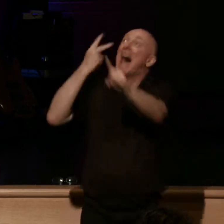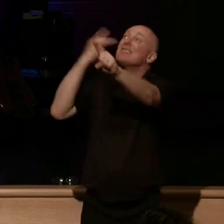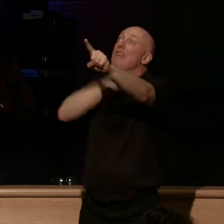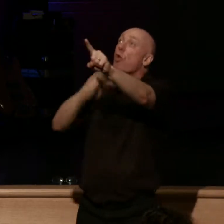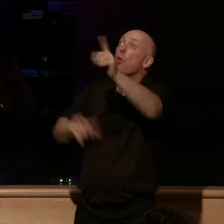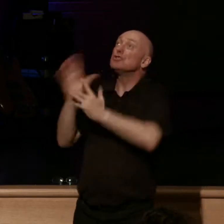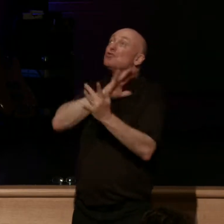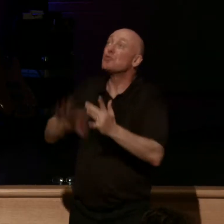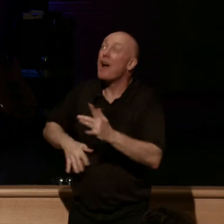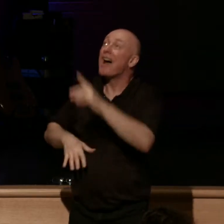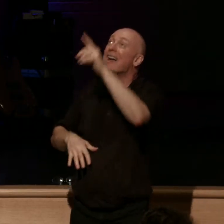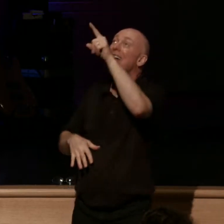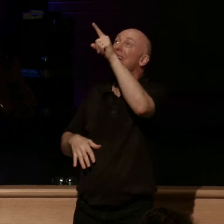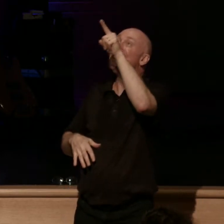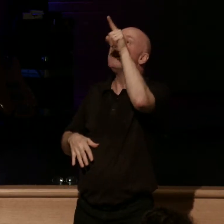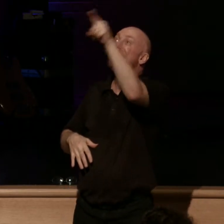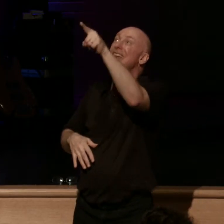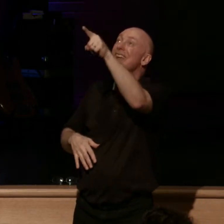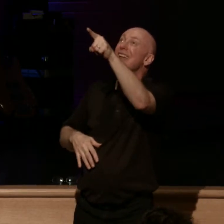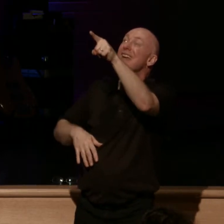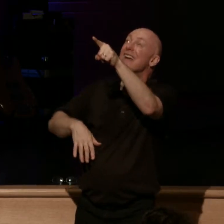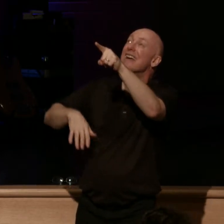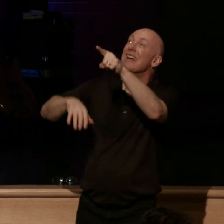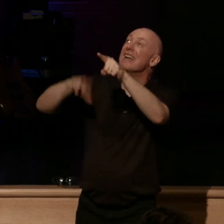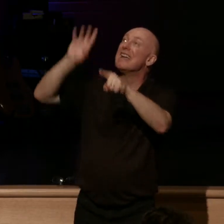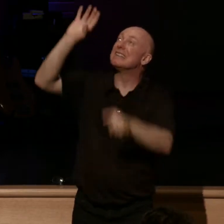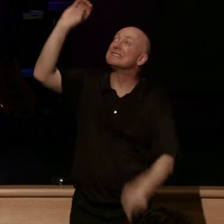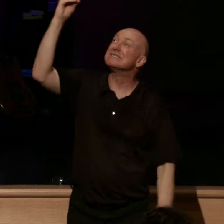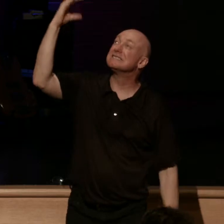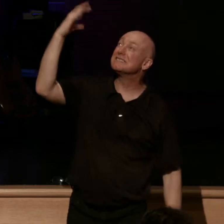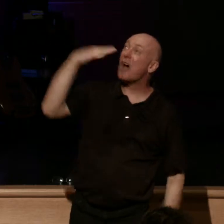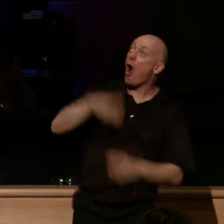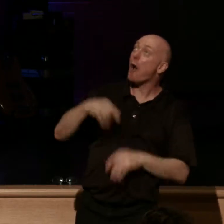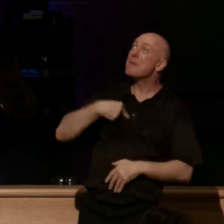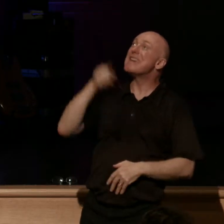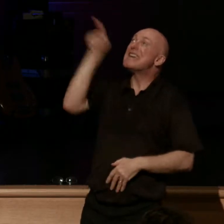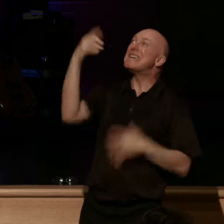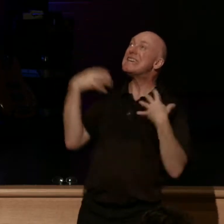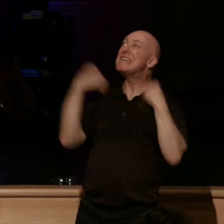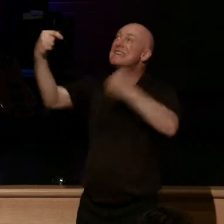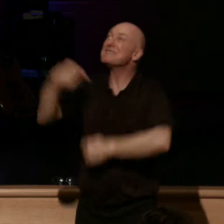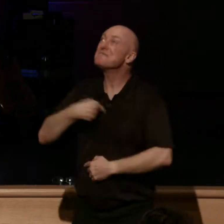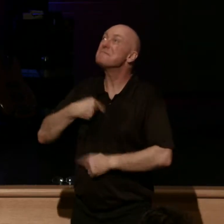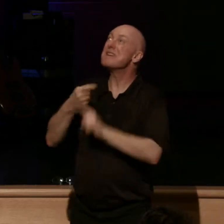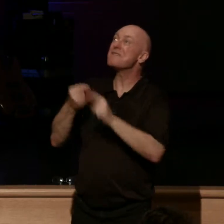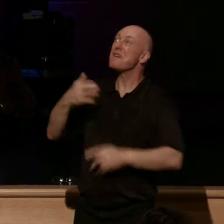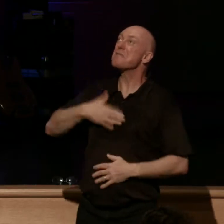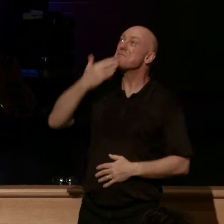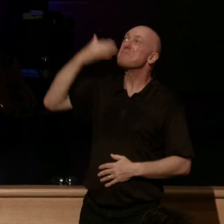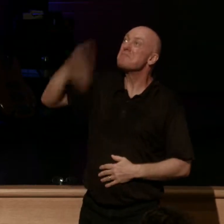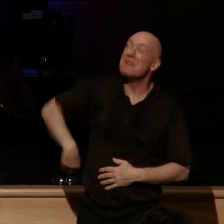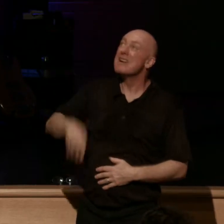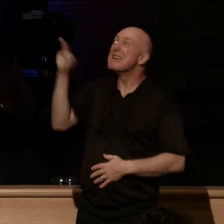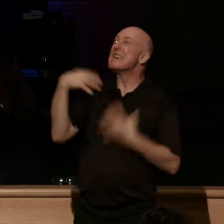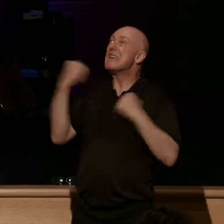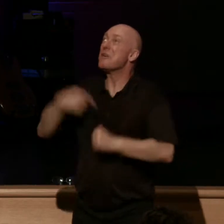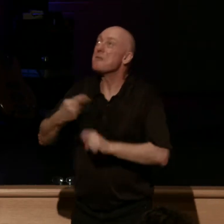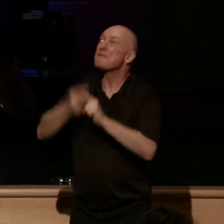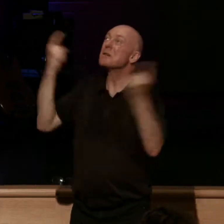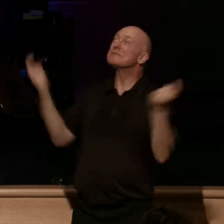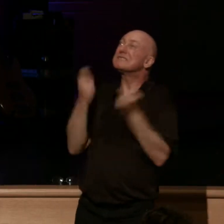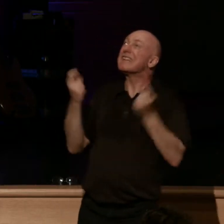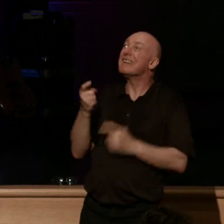Jesus Christ. His sun rays have shone upon me. He has healed me from my wickedness, healed me from my